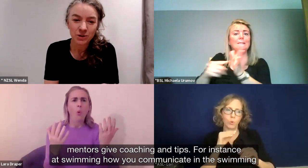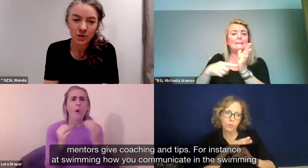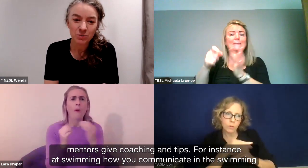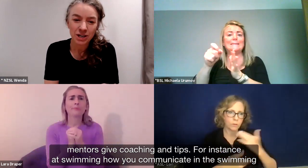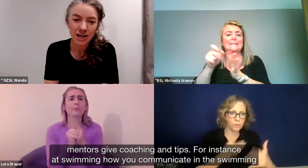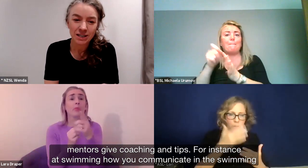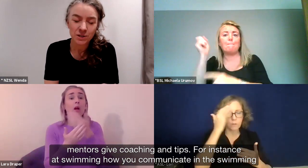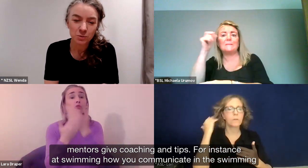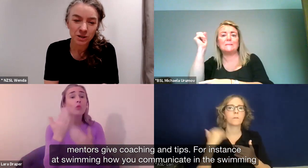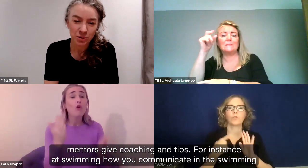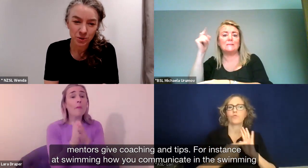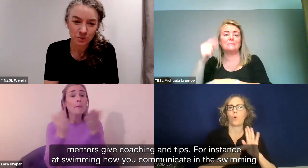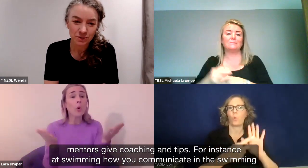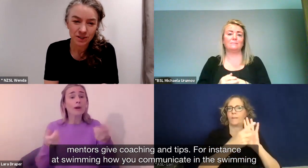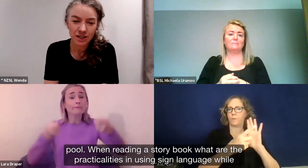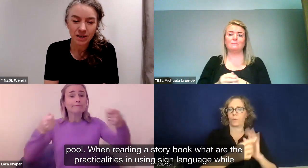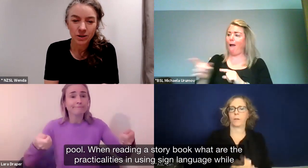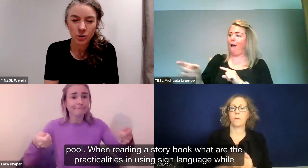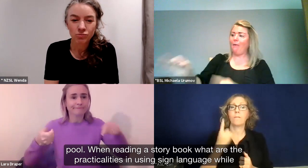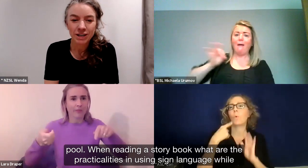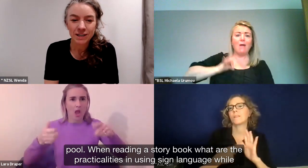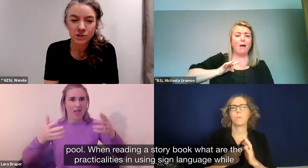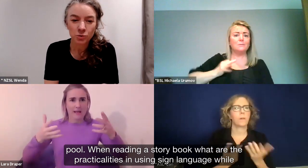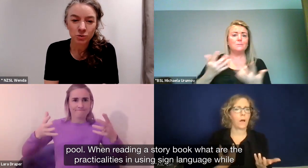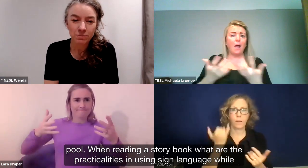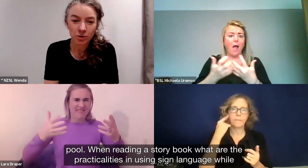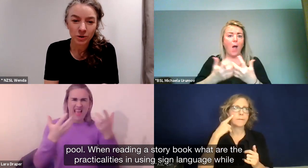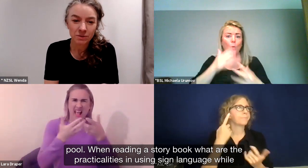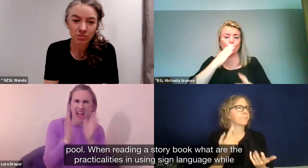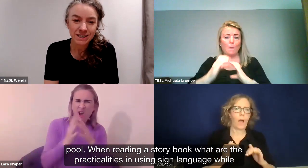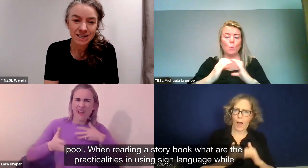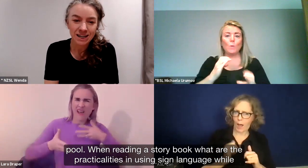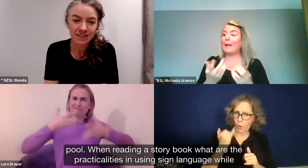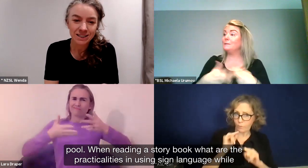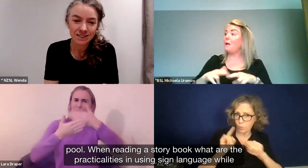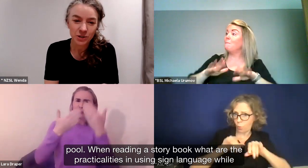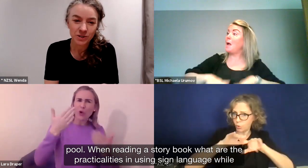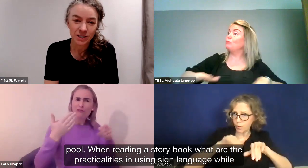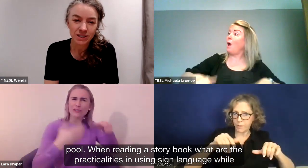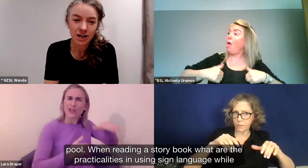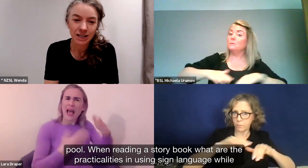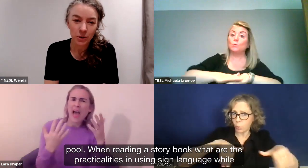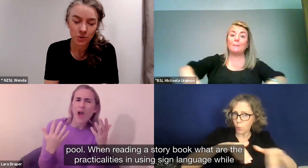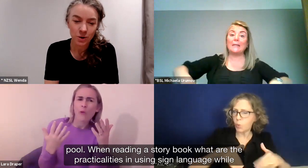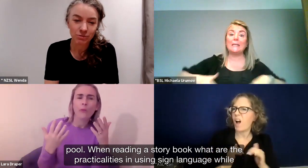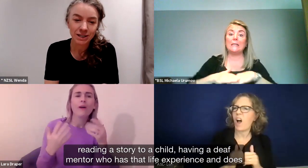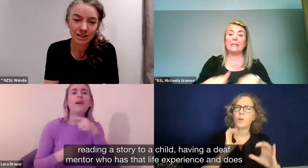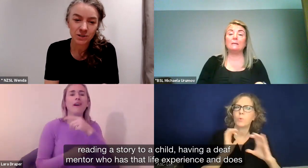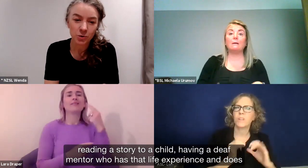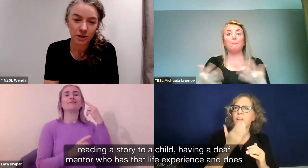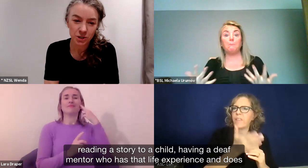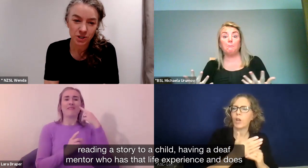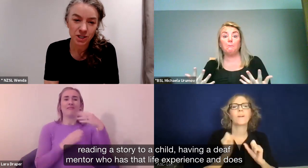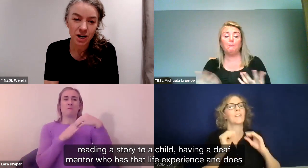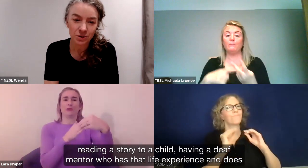how do you communicate in the swimming pool? When reading a story book, what are the practicalities in using sign language while reading